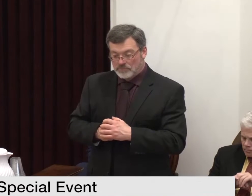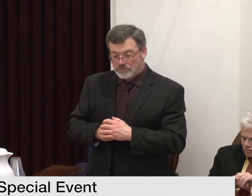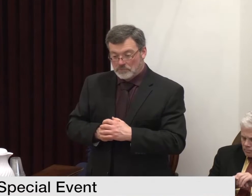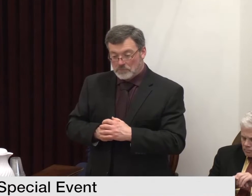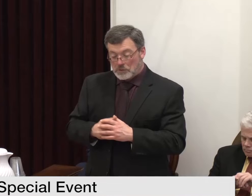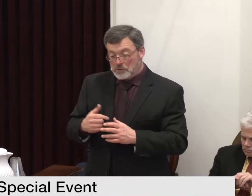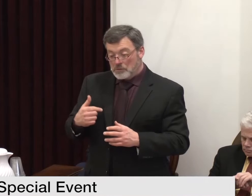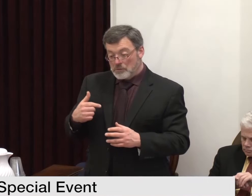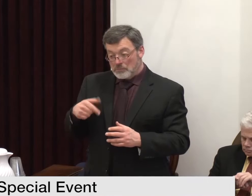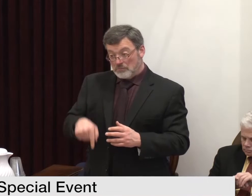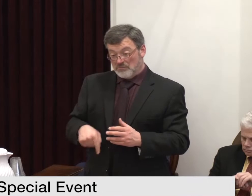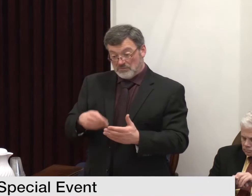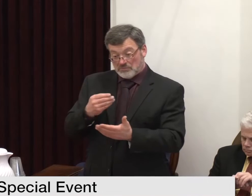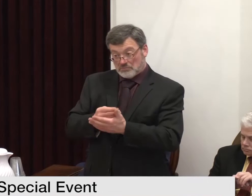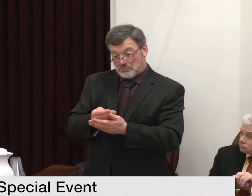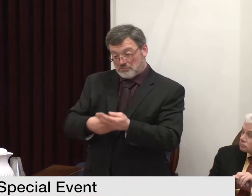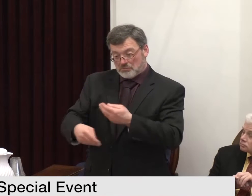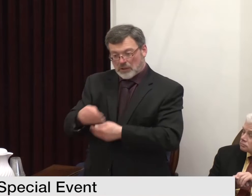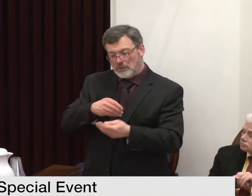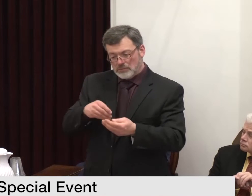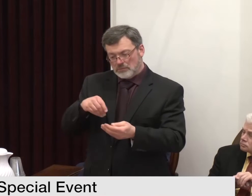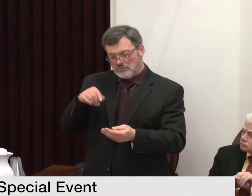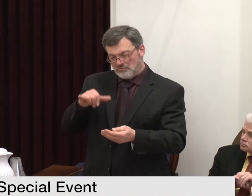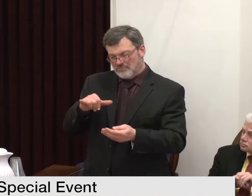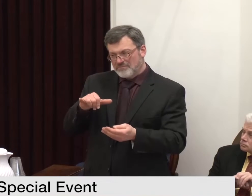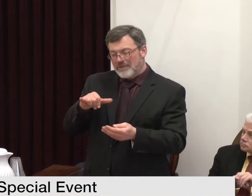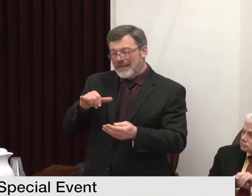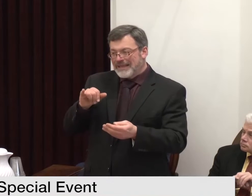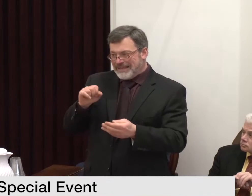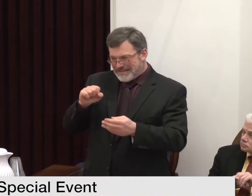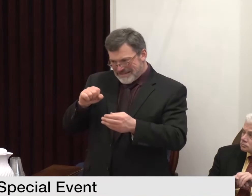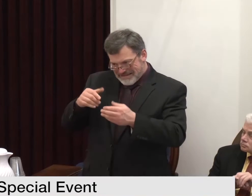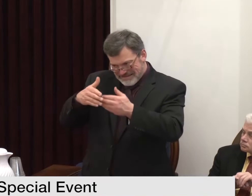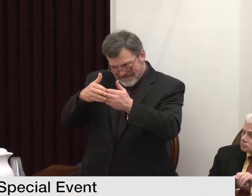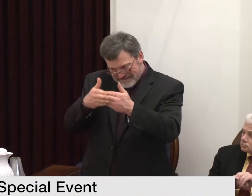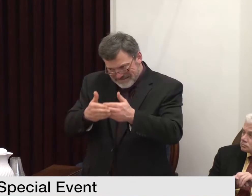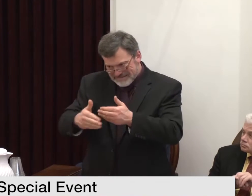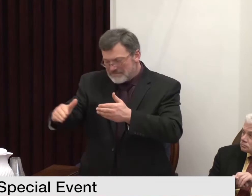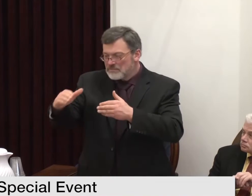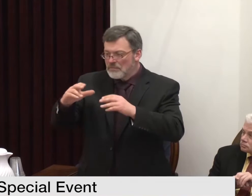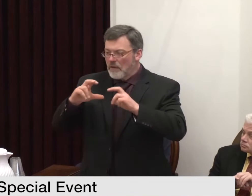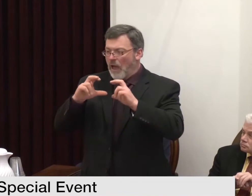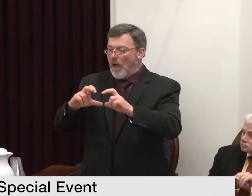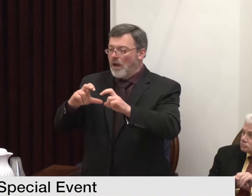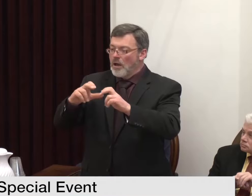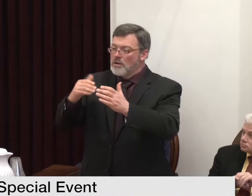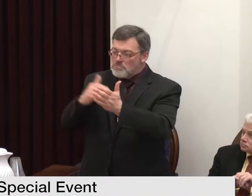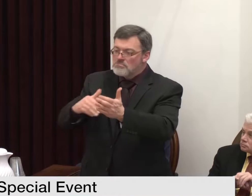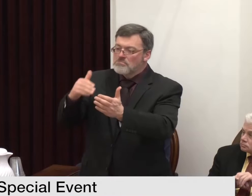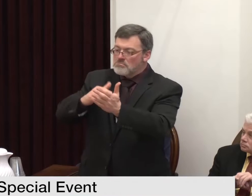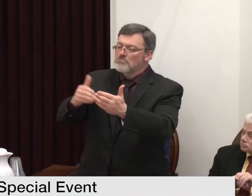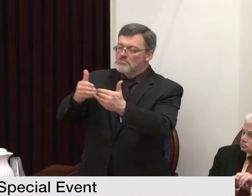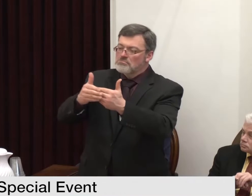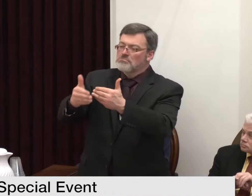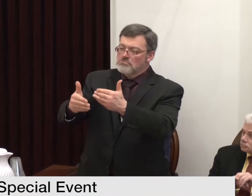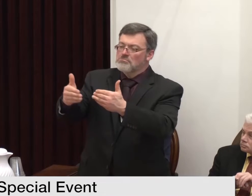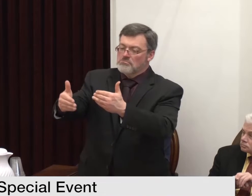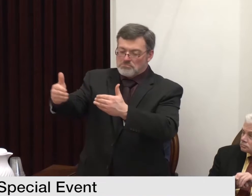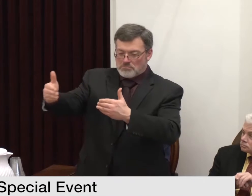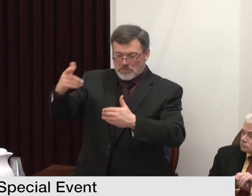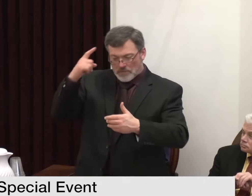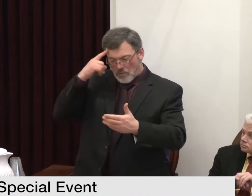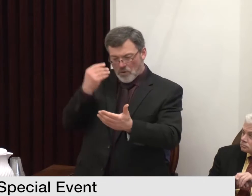includes ongoing investment for workforce, as well as economic and community development, which also support these goals.